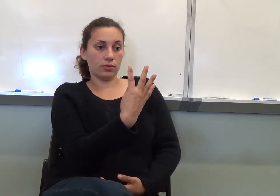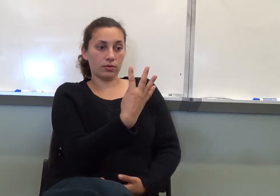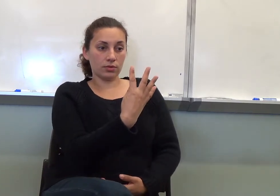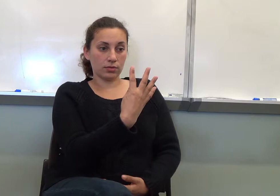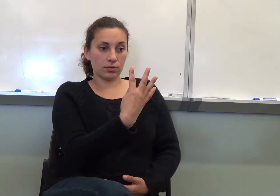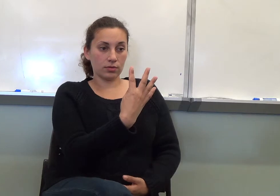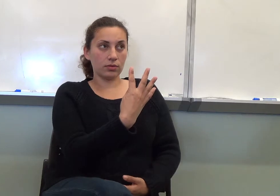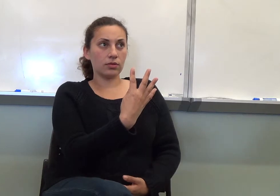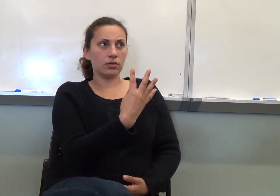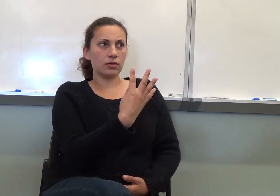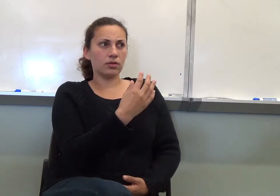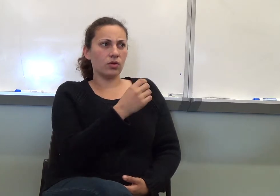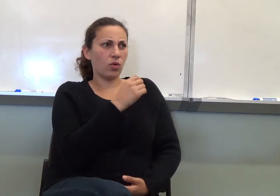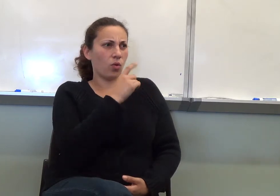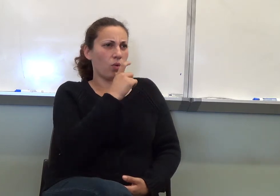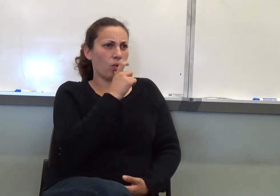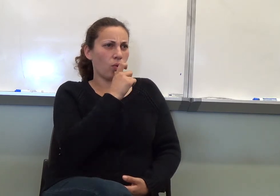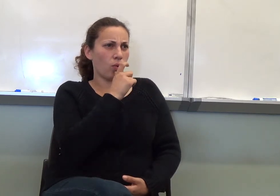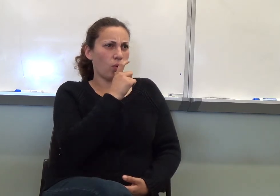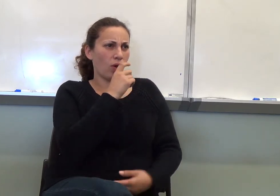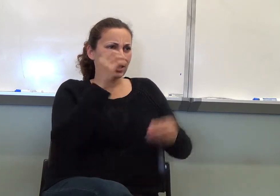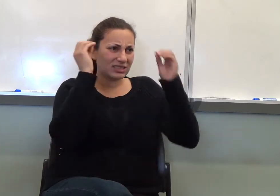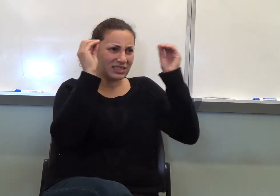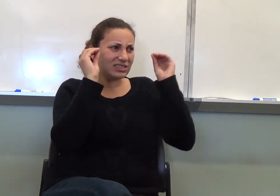Who teaches in here about consideration?